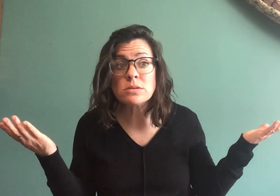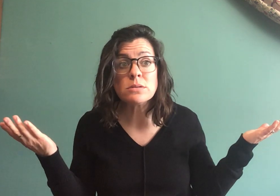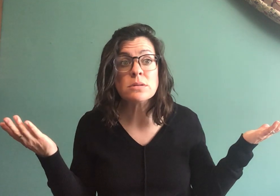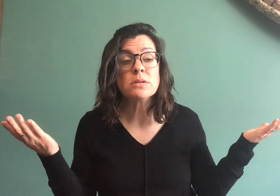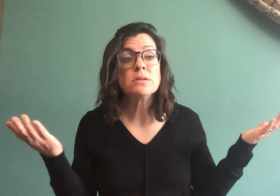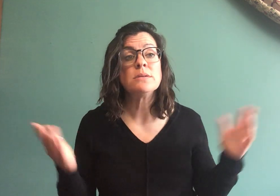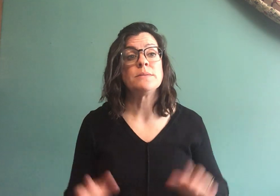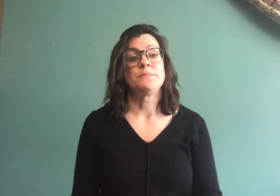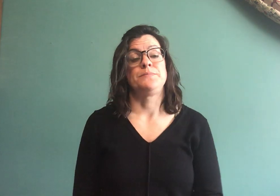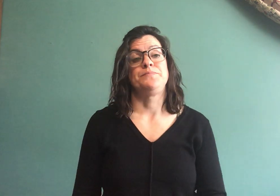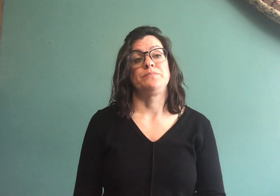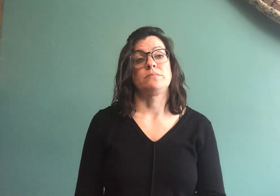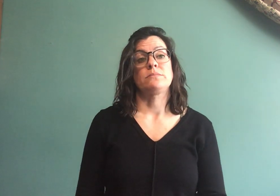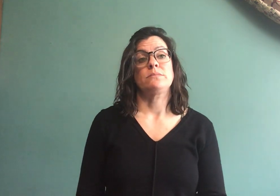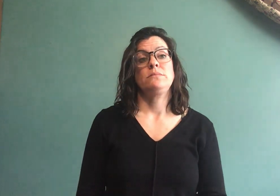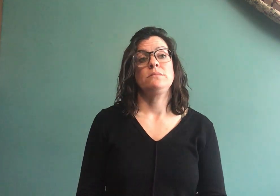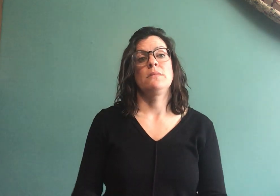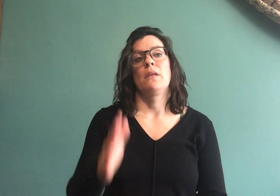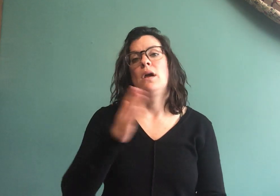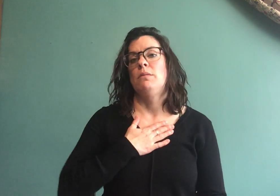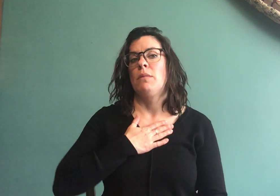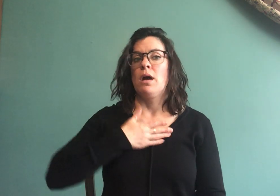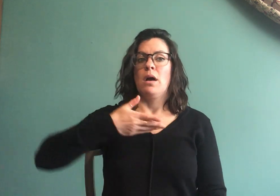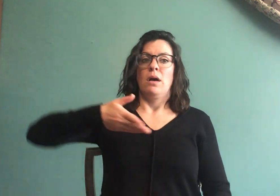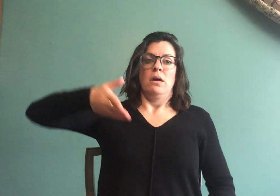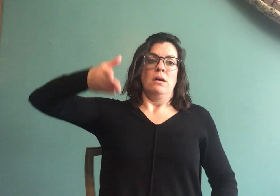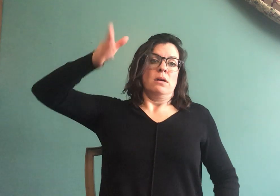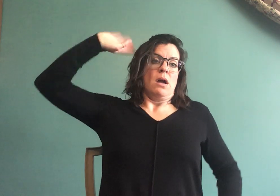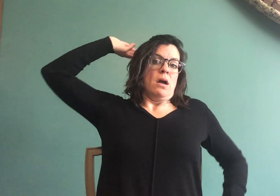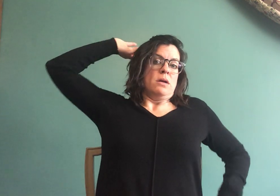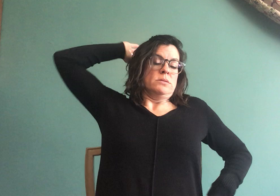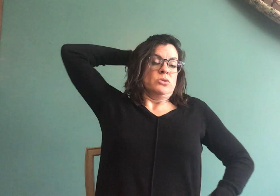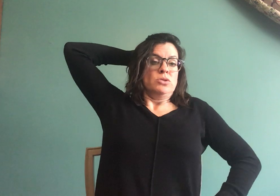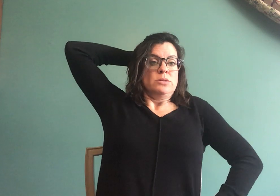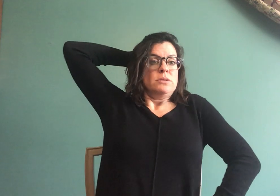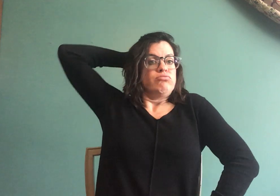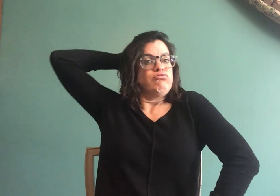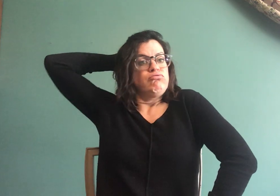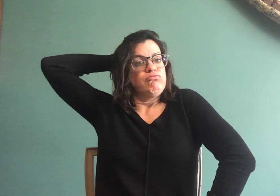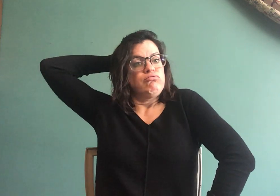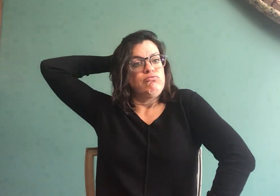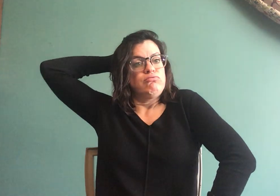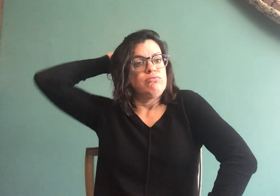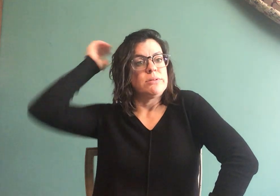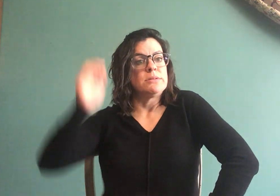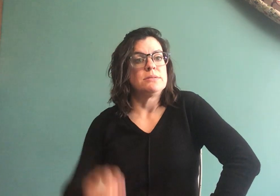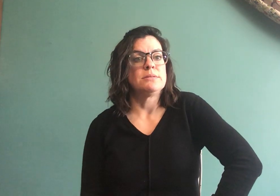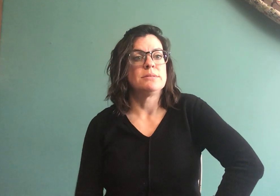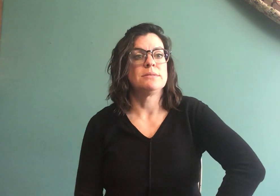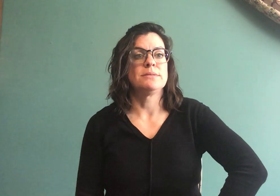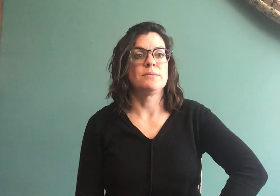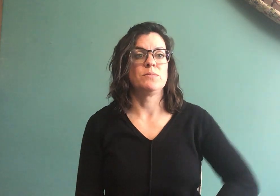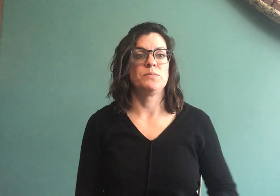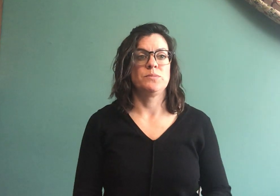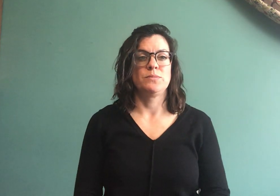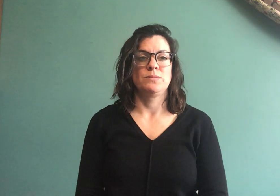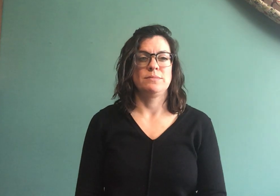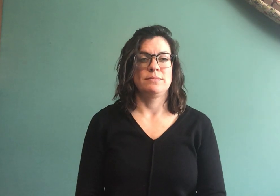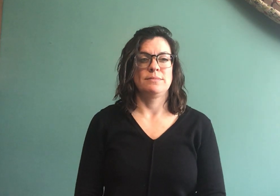Oh my goodness. I'm pulling 1 wire out and 2 wires in. So if I'm connecting the 2 wires to the end of the 1